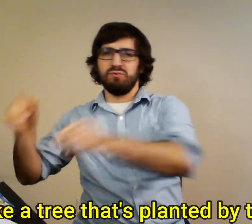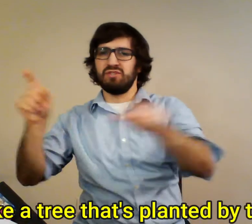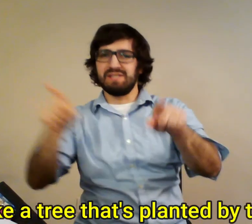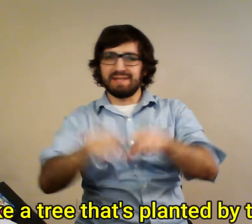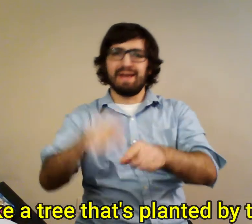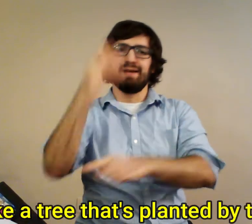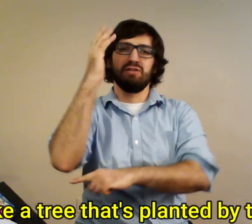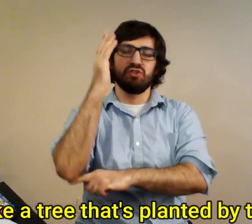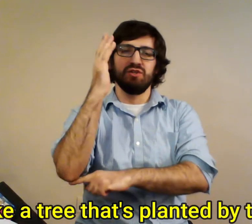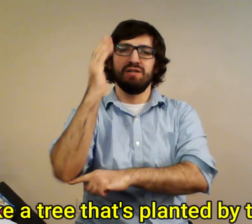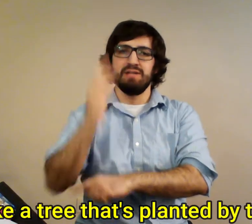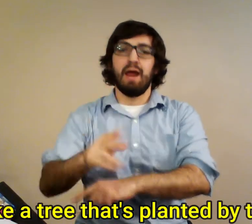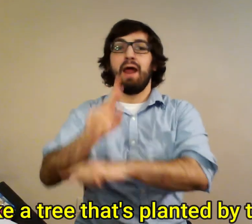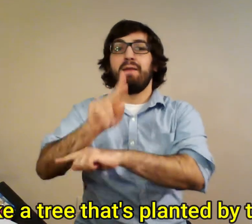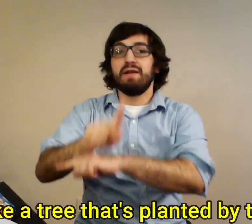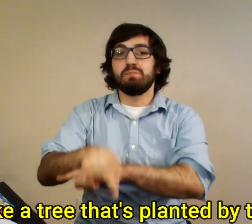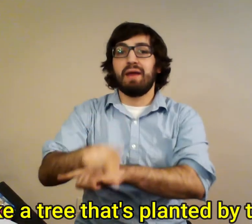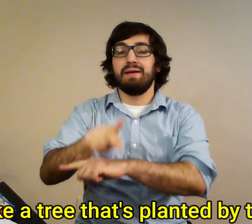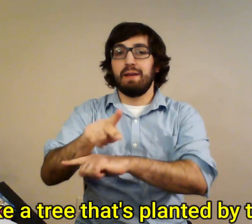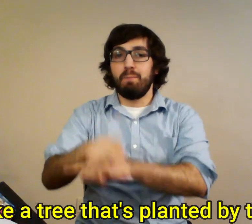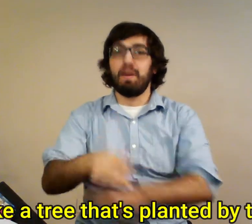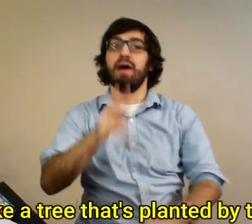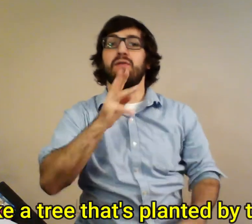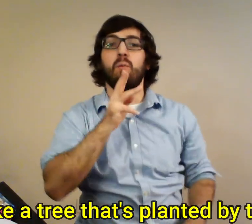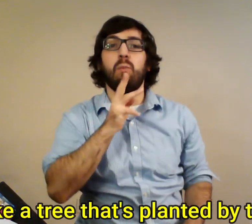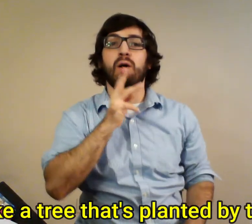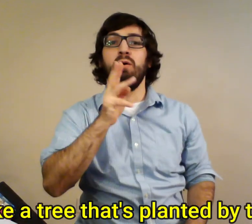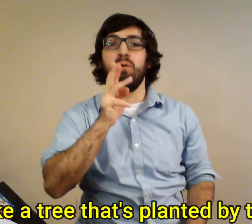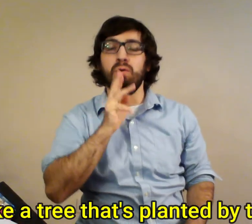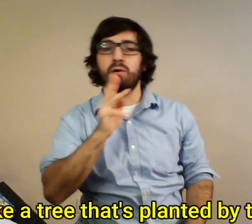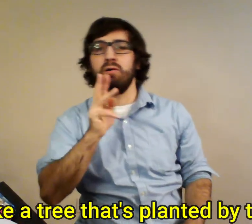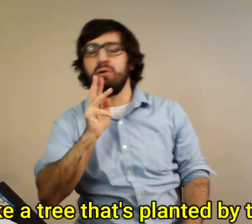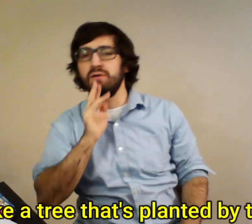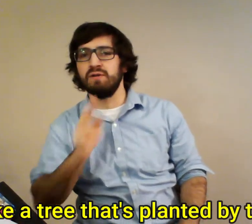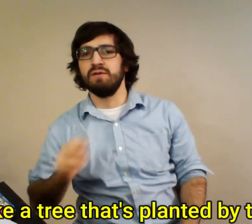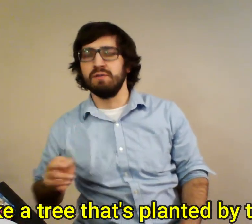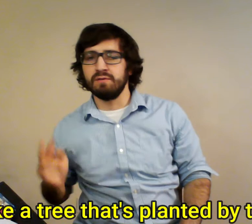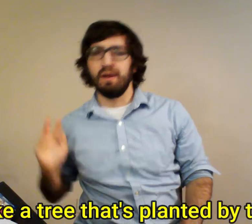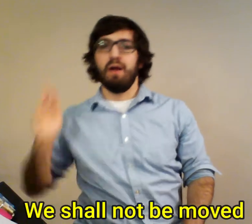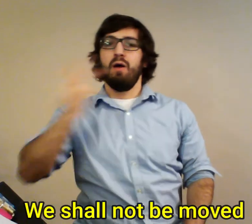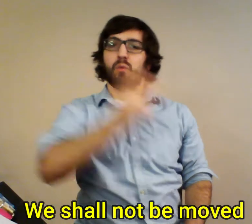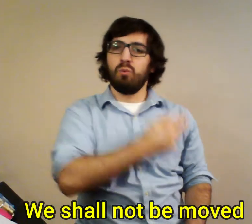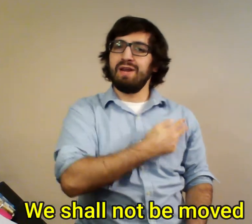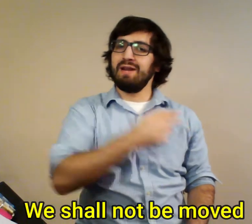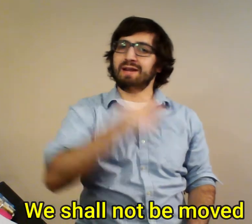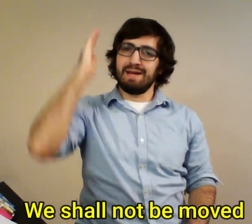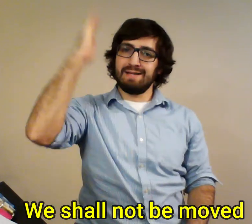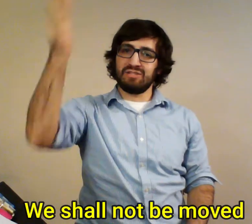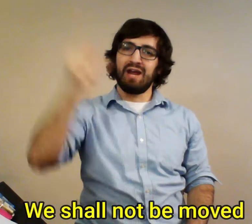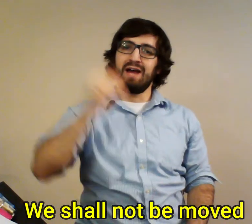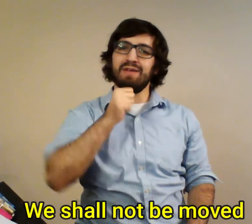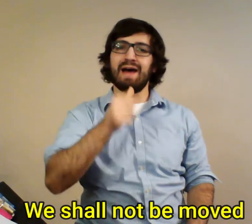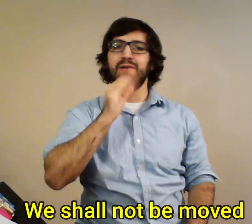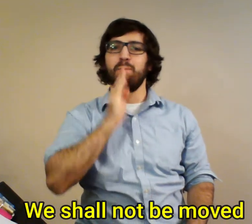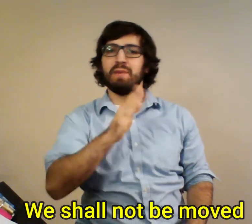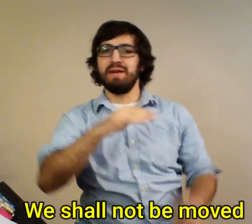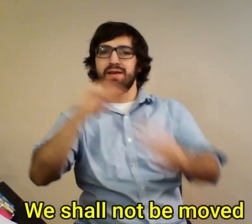Just like a tree that's planted by the water, we shall not be